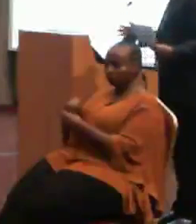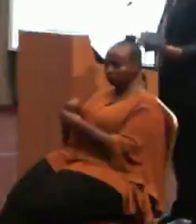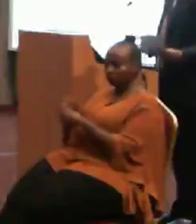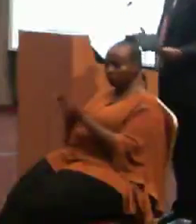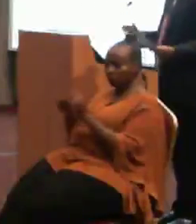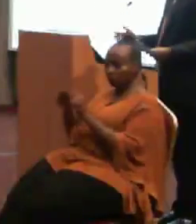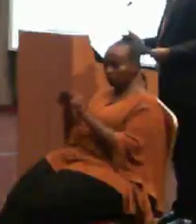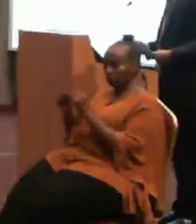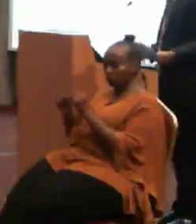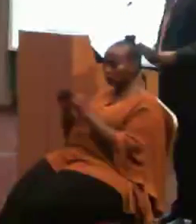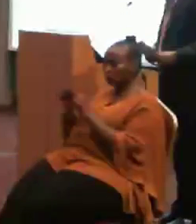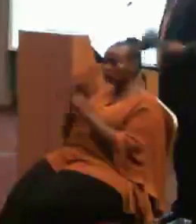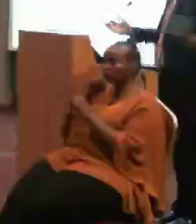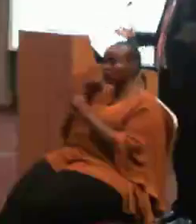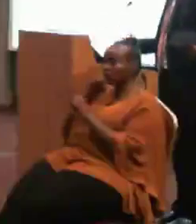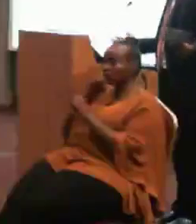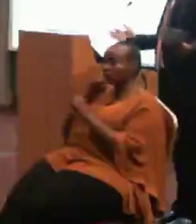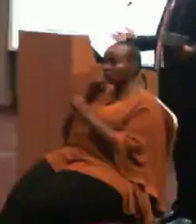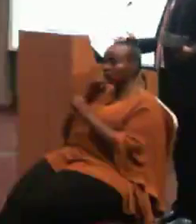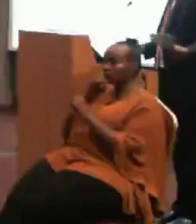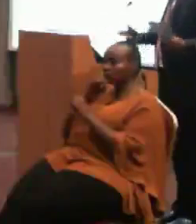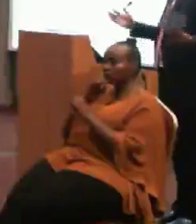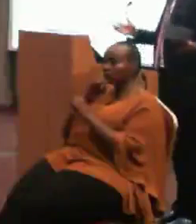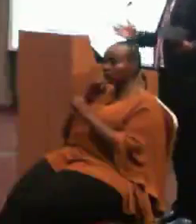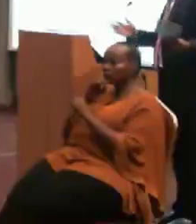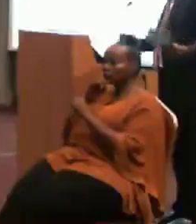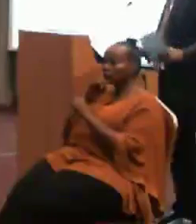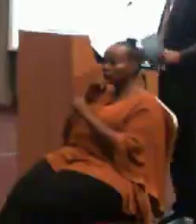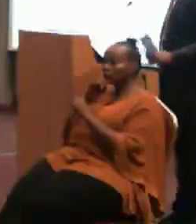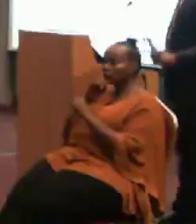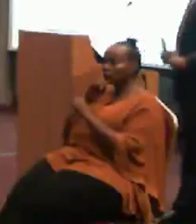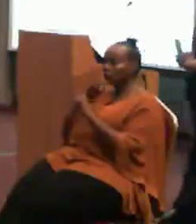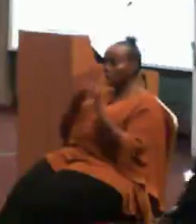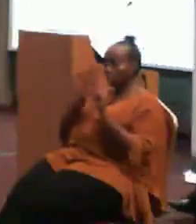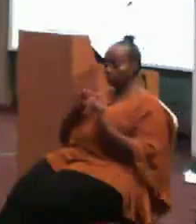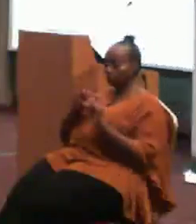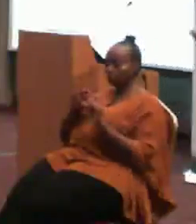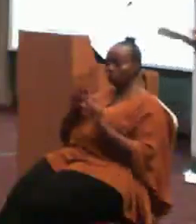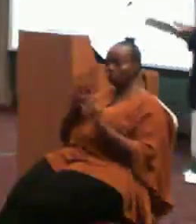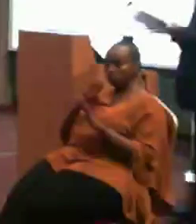It was not to suggest that rating agency says Eskom is fine.